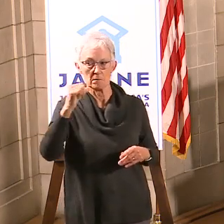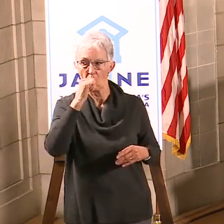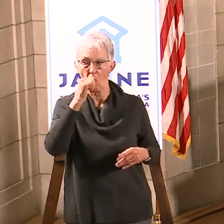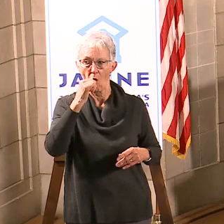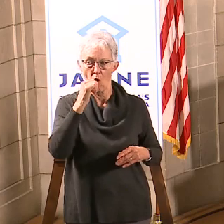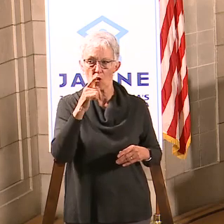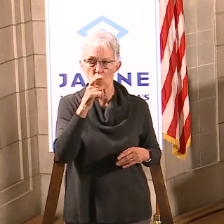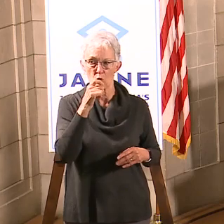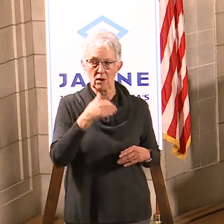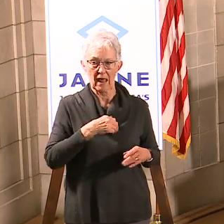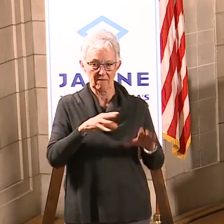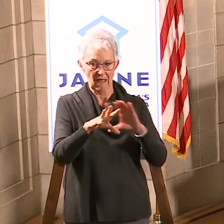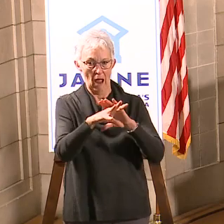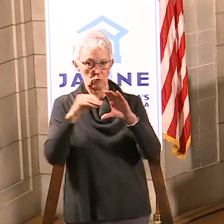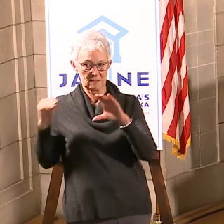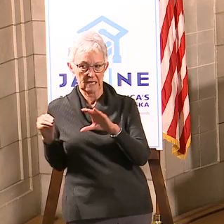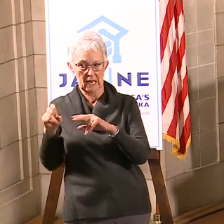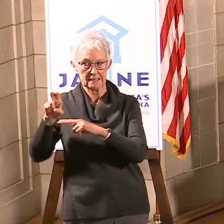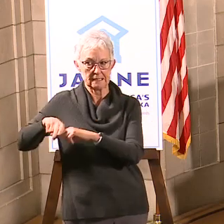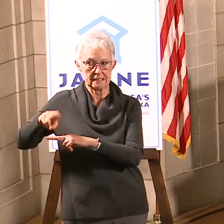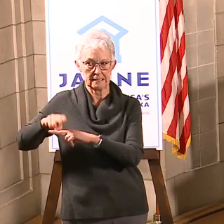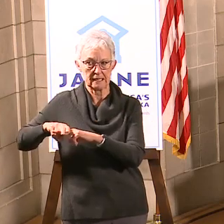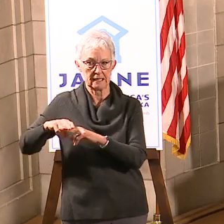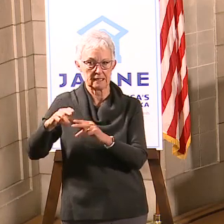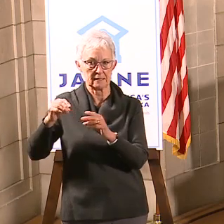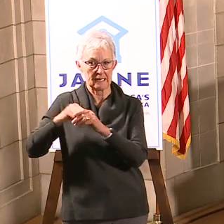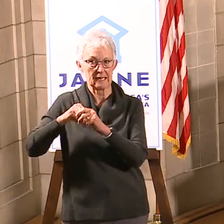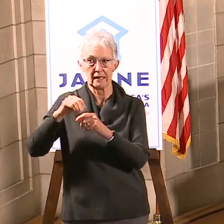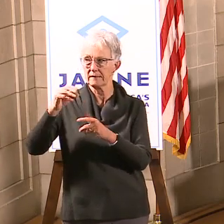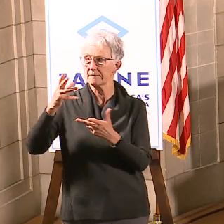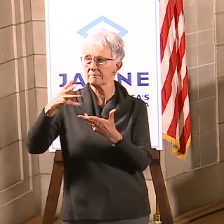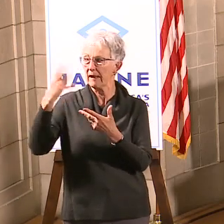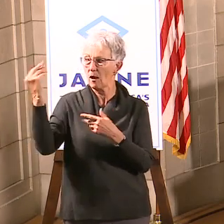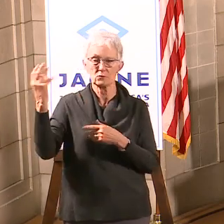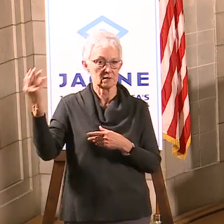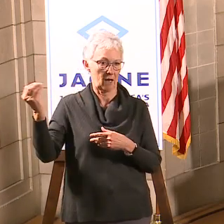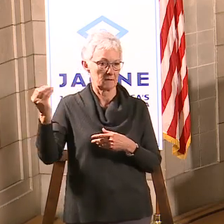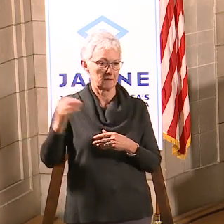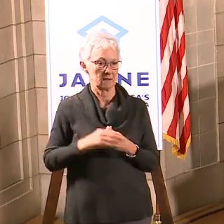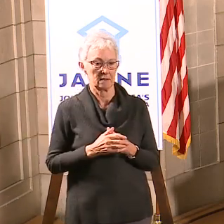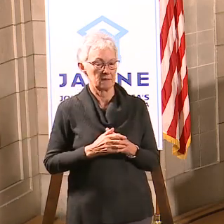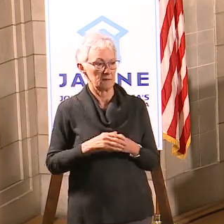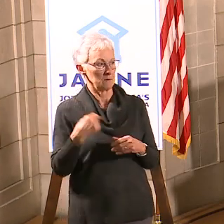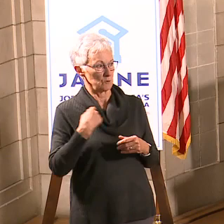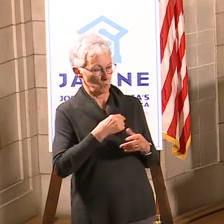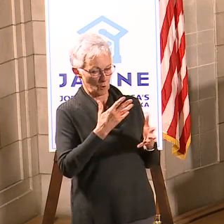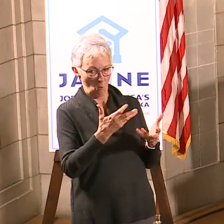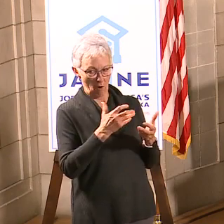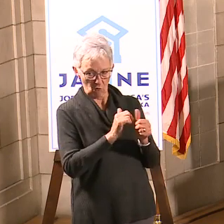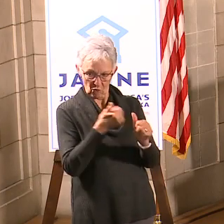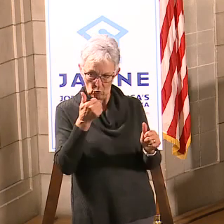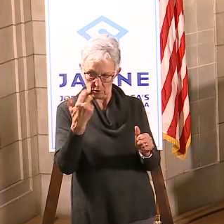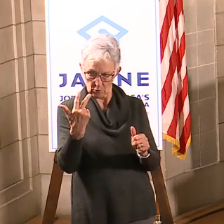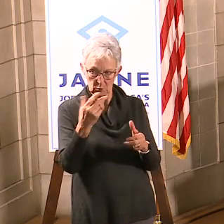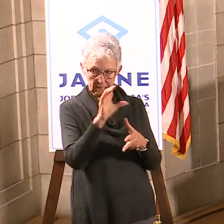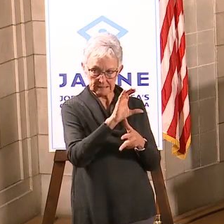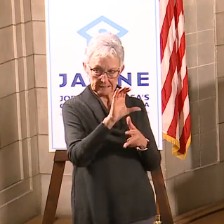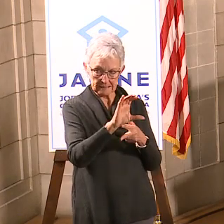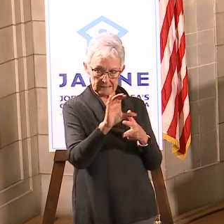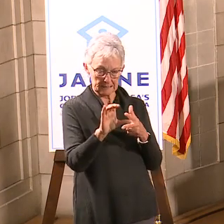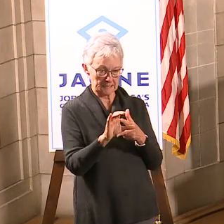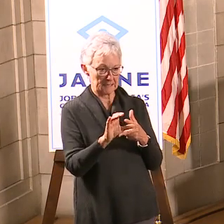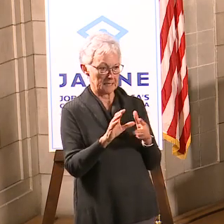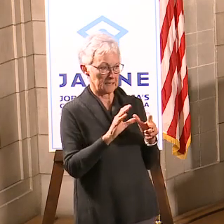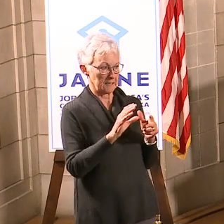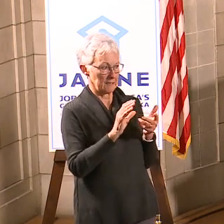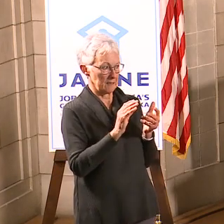or whatever. But do not try to avoid those 3 C's we talk about: crowded spaces, confined places, close contact. Avoid that.